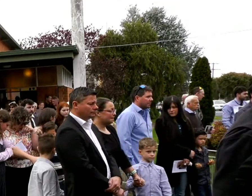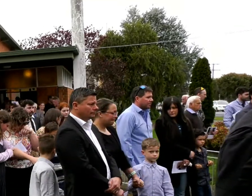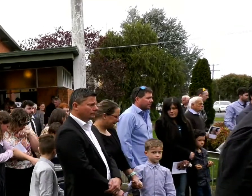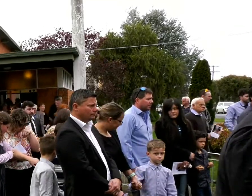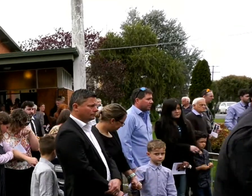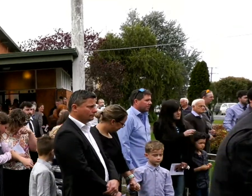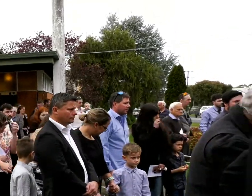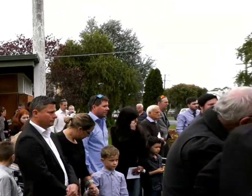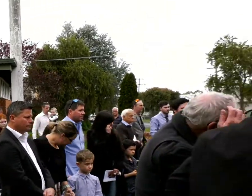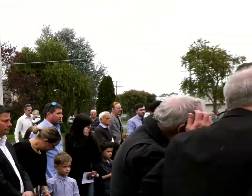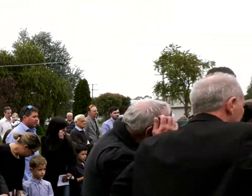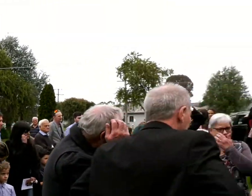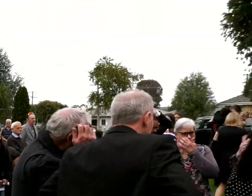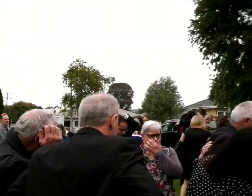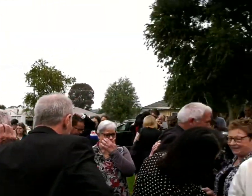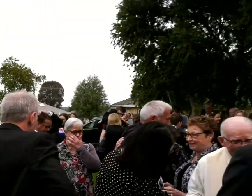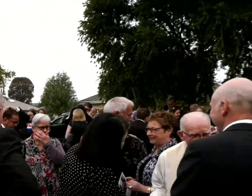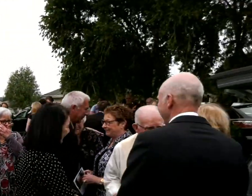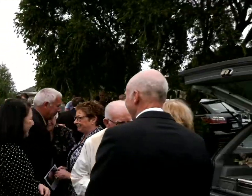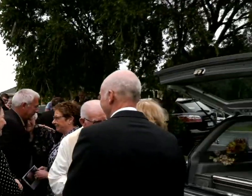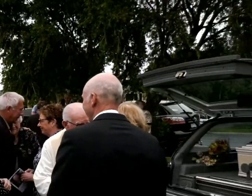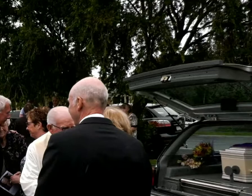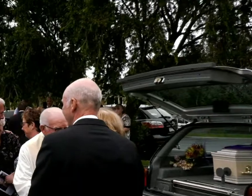I thought you'd massacre it too much.